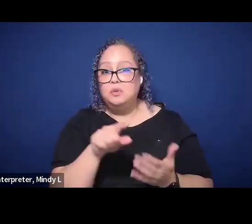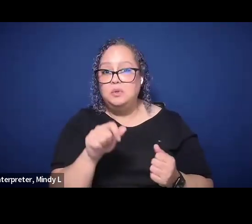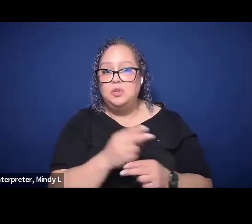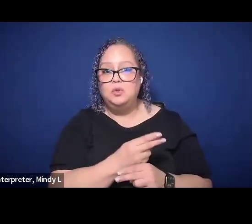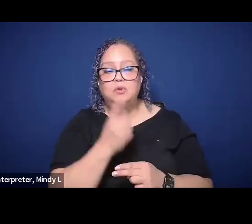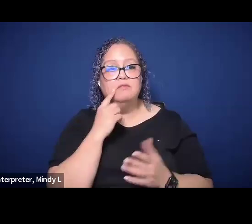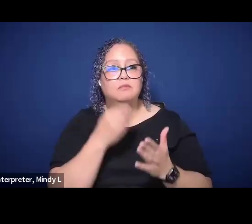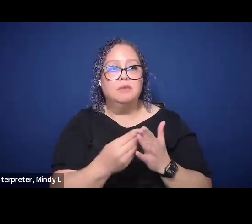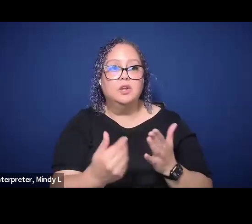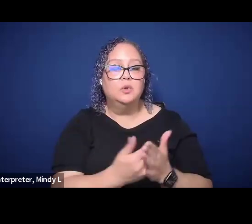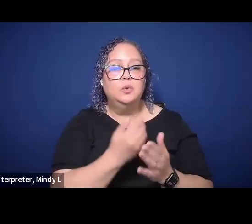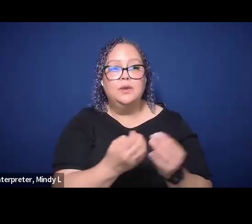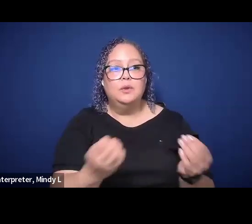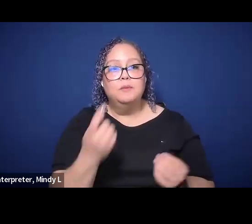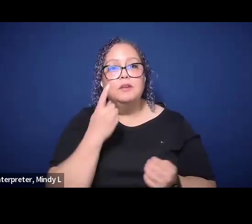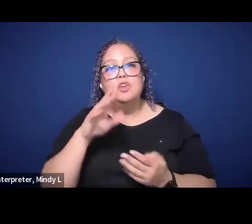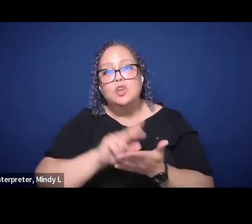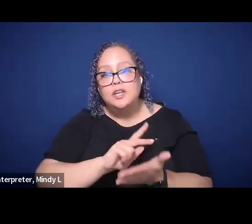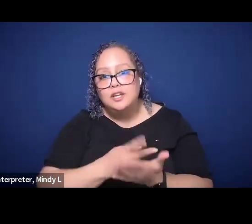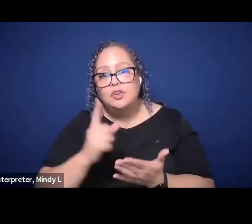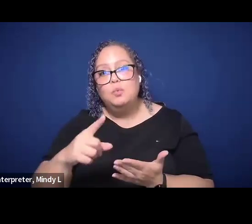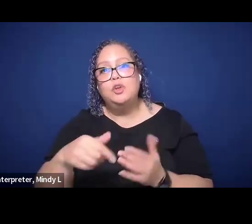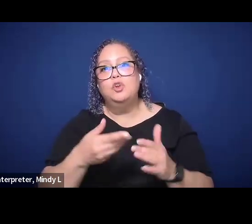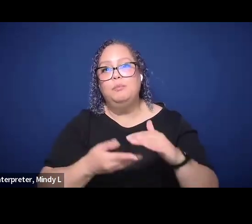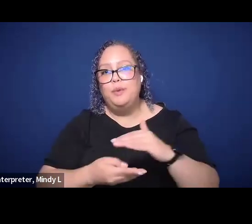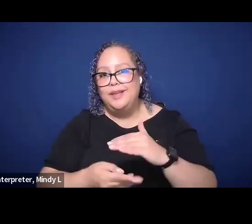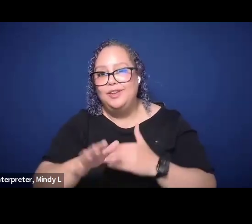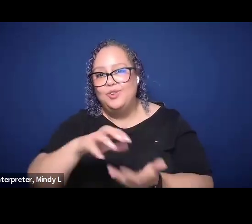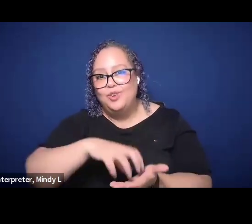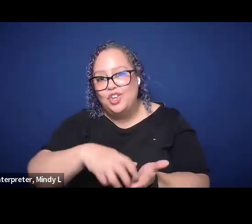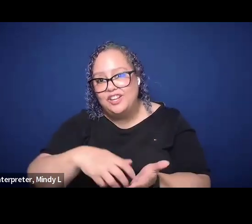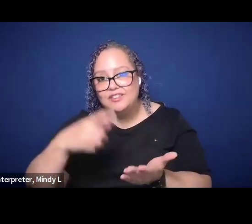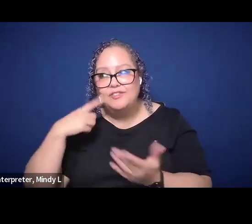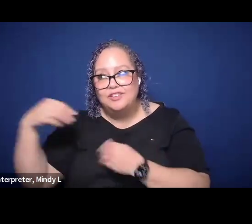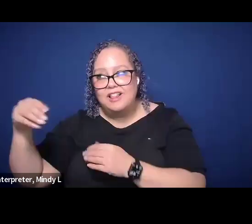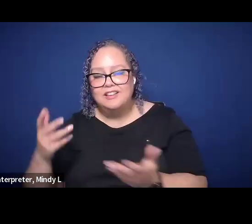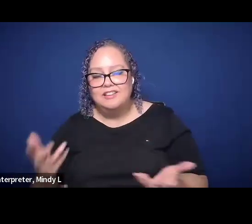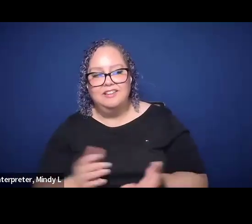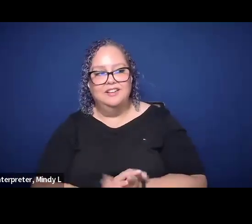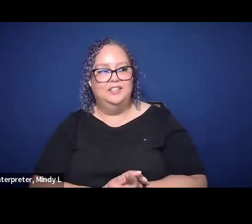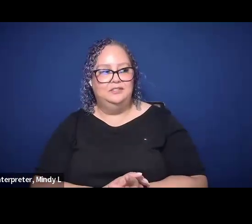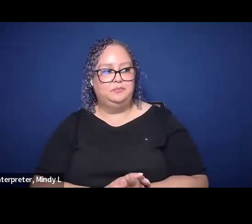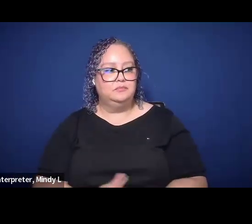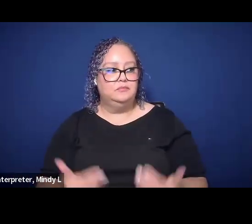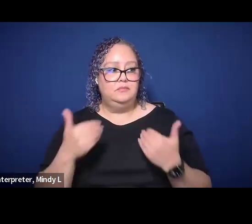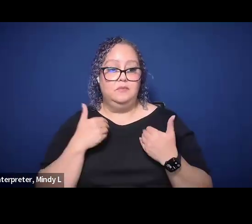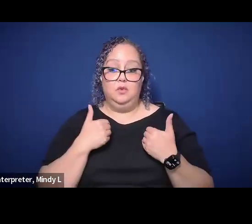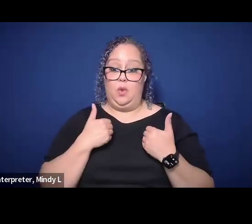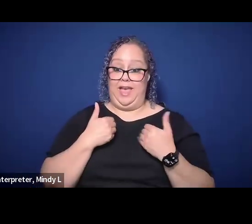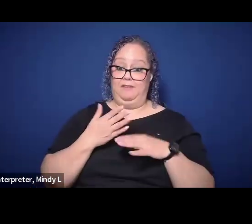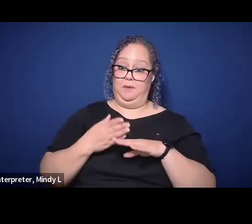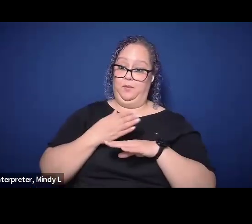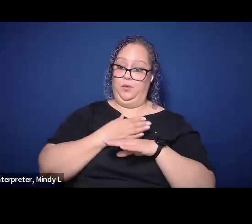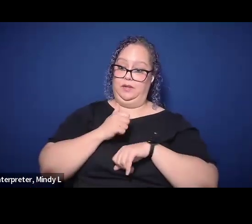for your kitchen where you're baking the cookies that you're selling, right? So having those predetermined percentages takes